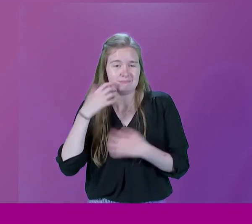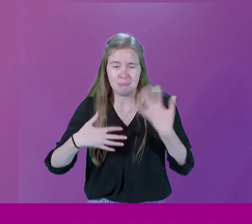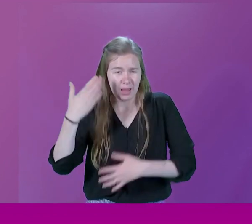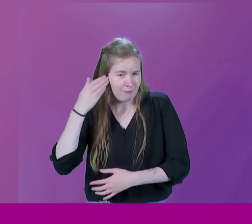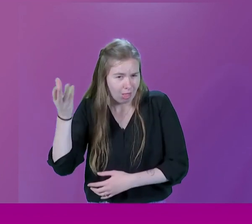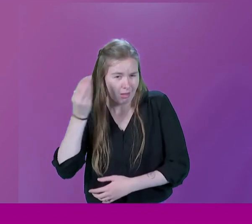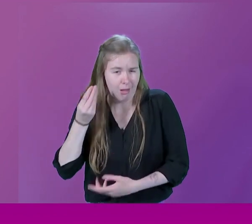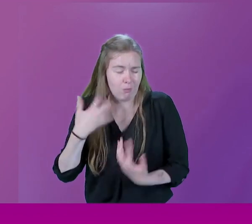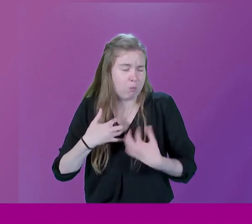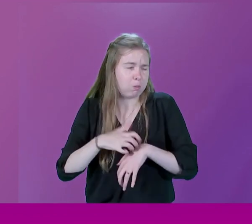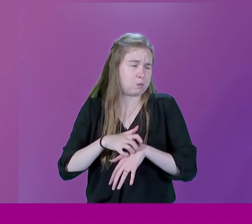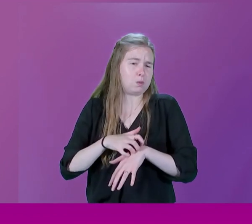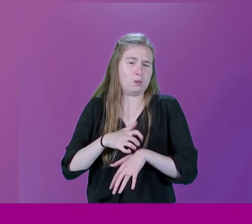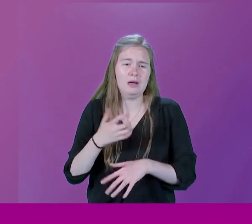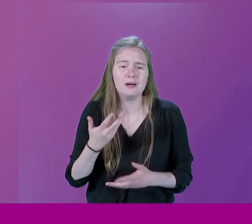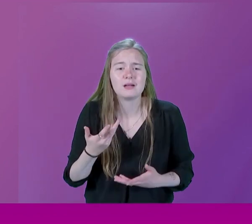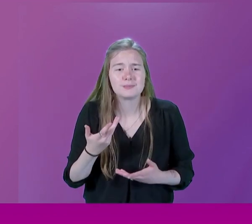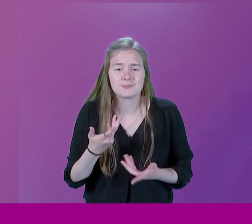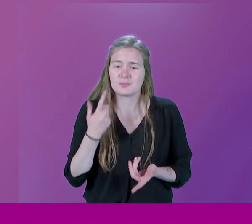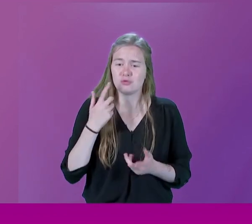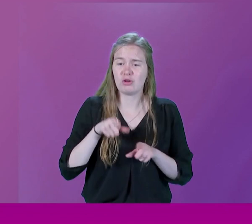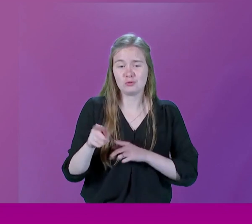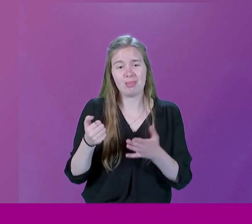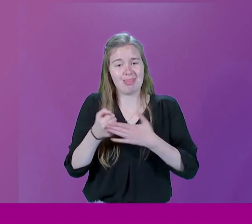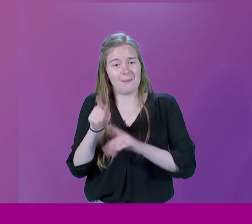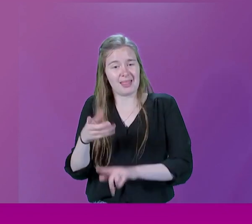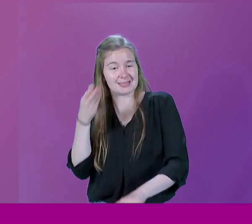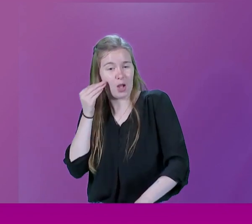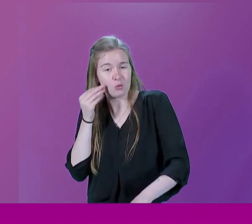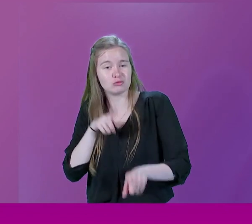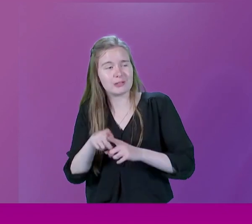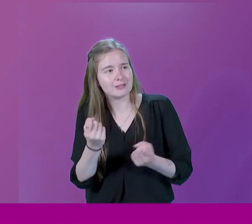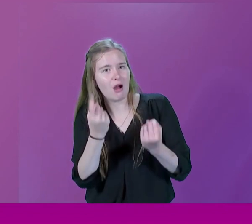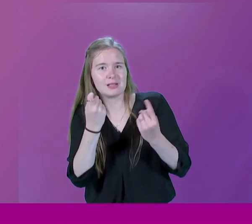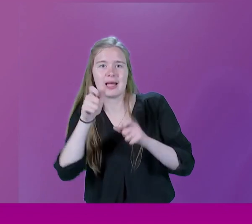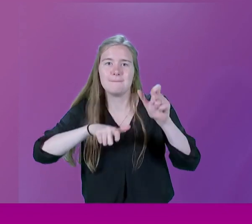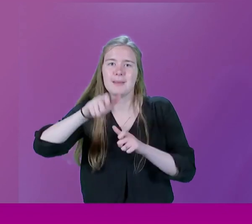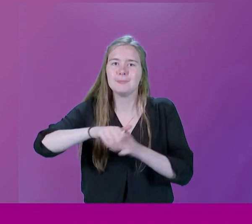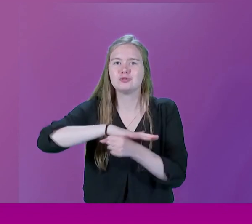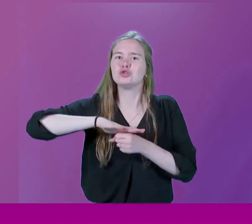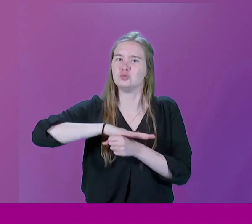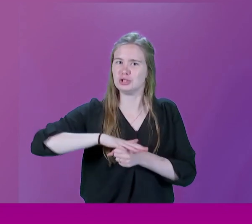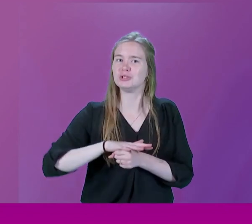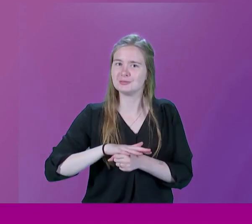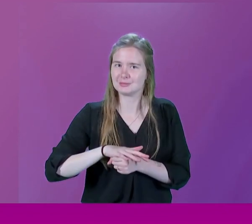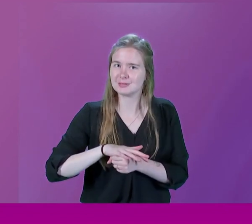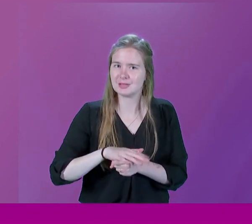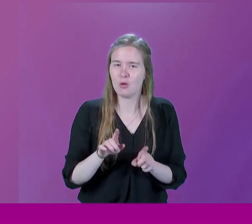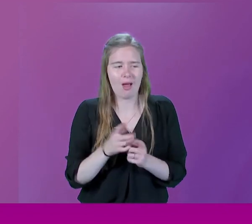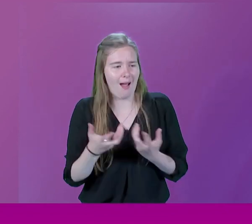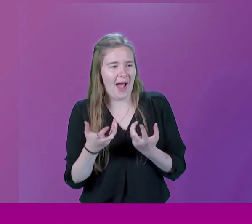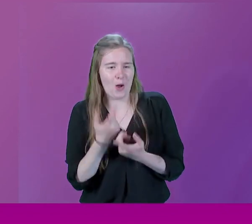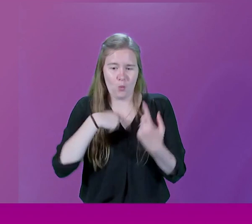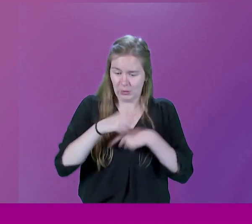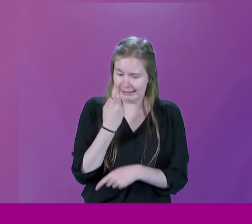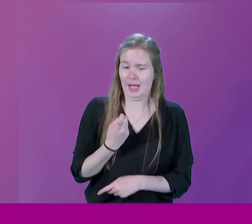painful often for deaf people. And again, it's just understanding people's circumstances and how